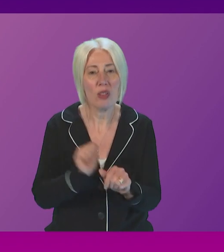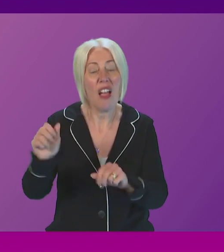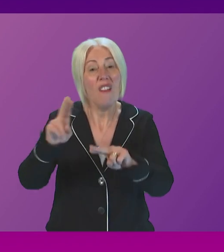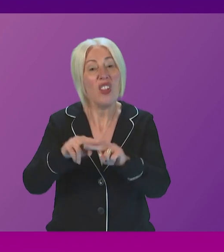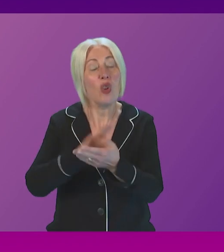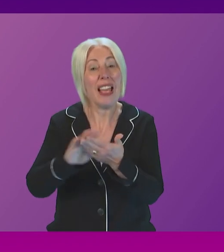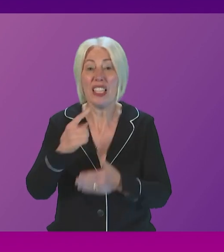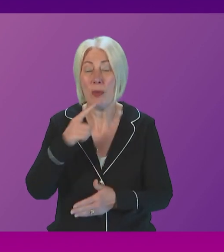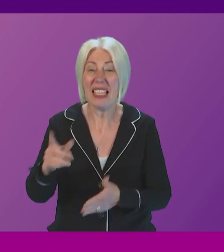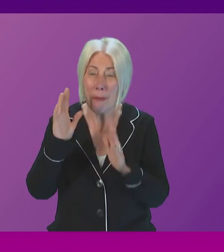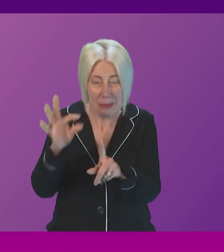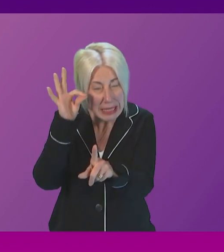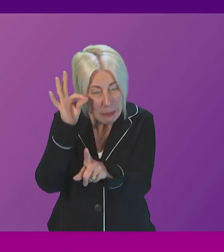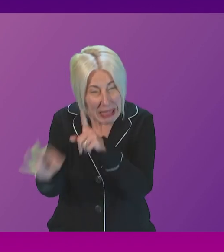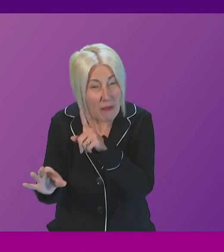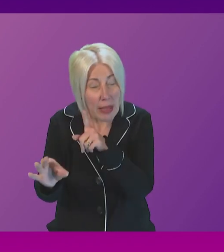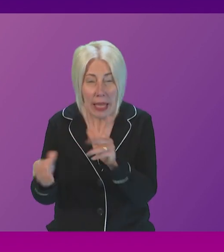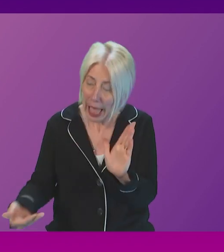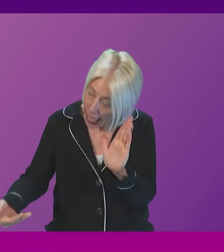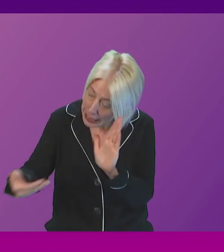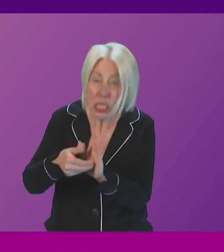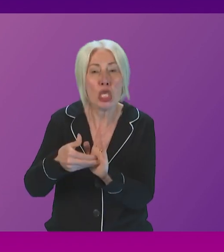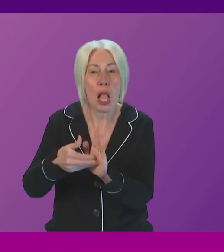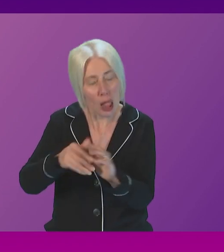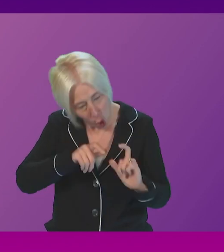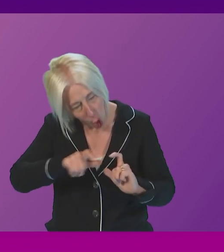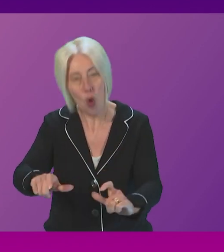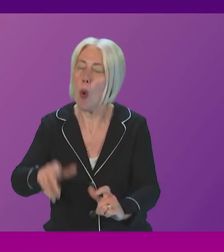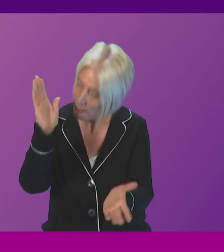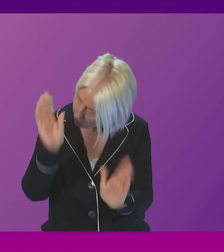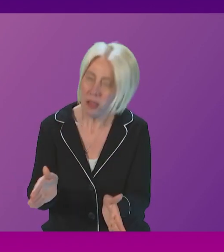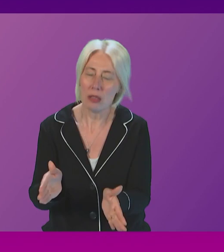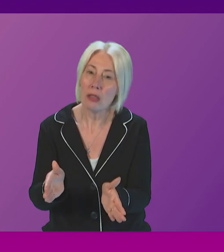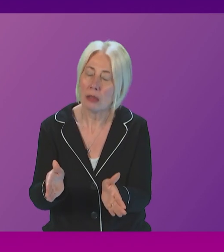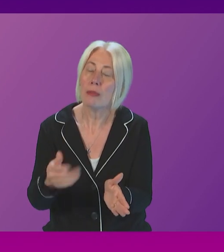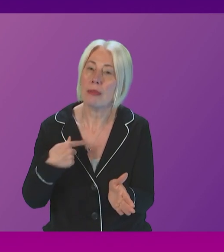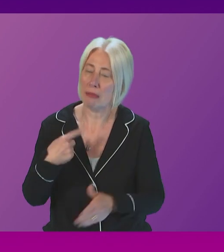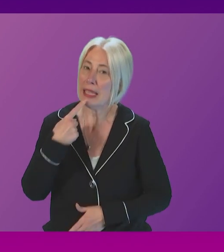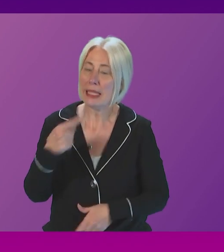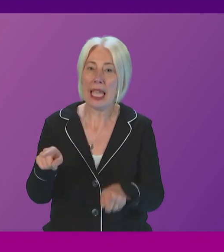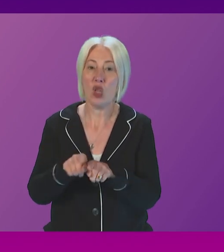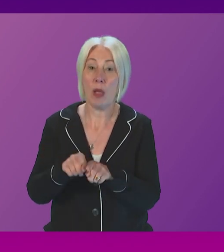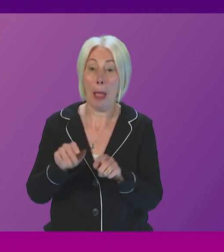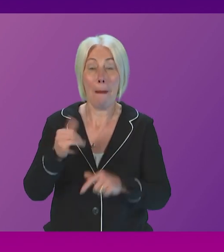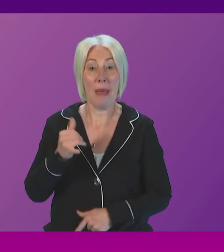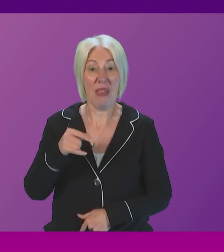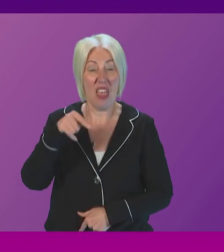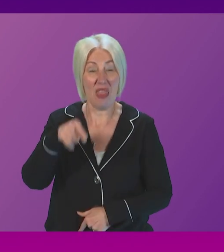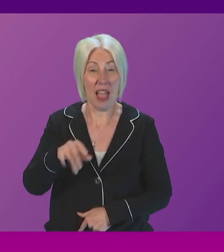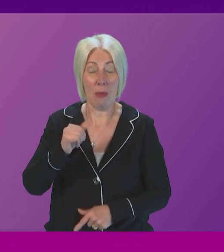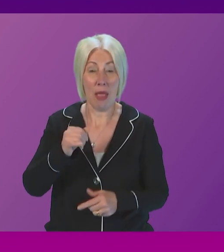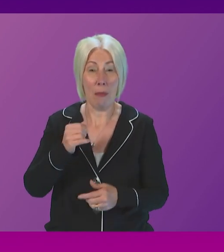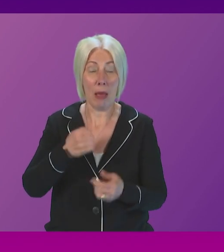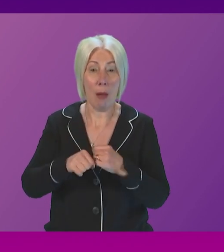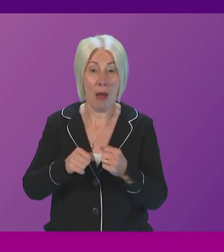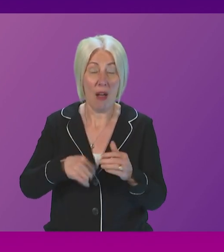well when she said it needed to be specific, additional and ongoing. I suggest that maybe this takes the form of a full